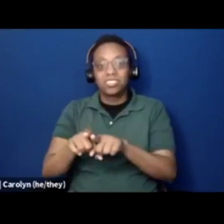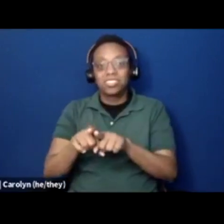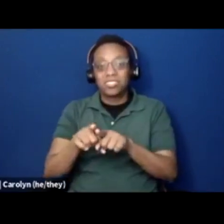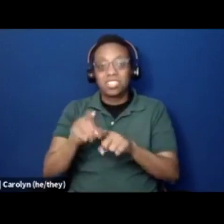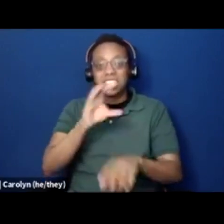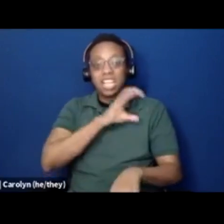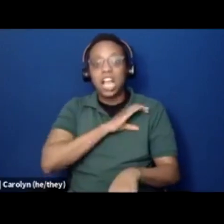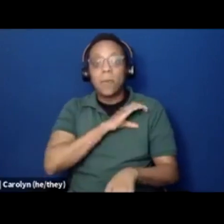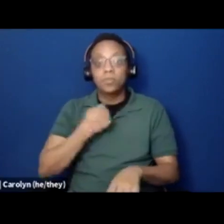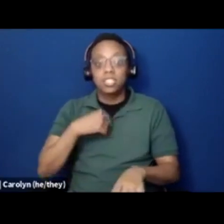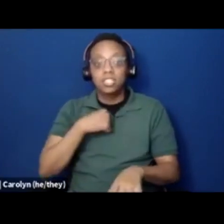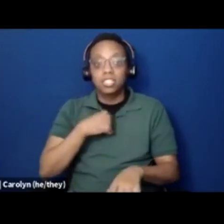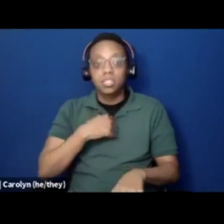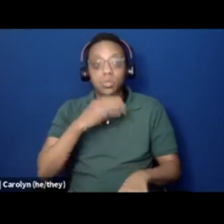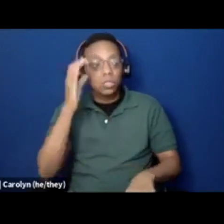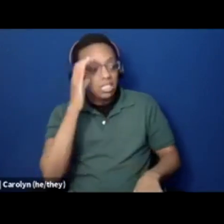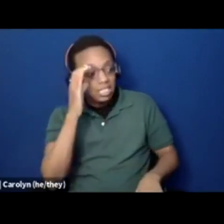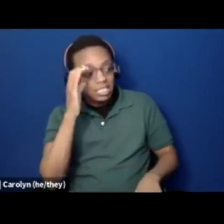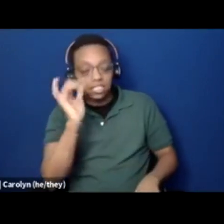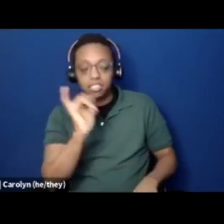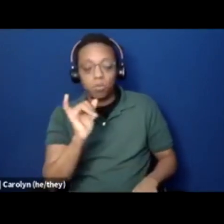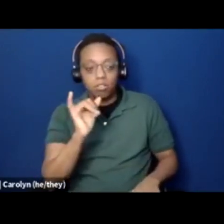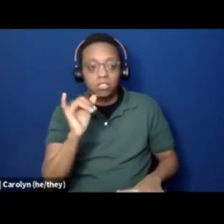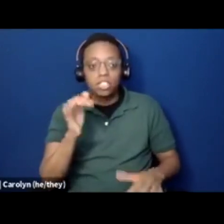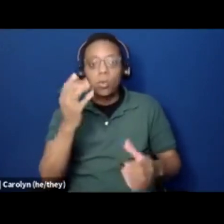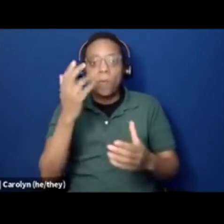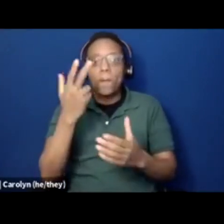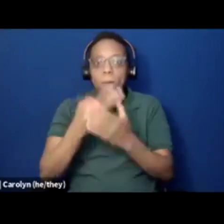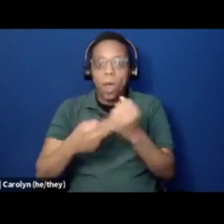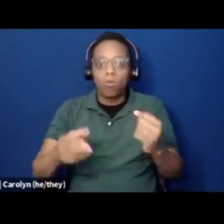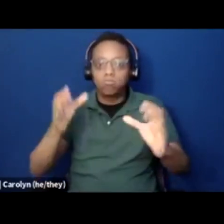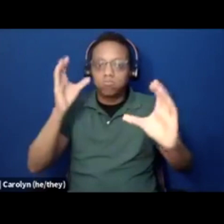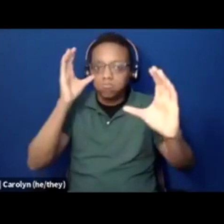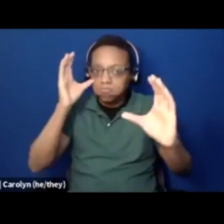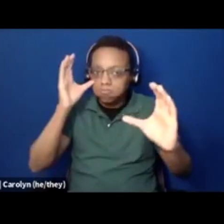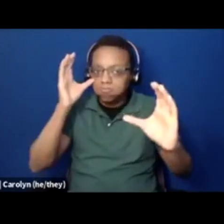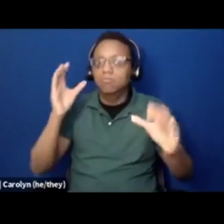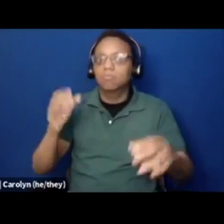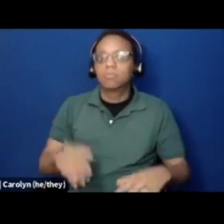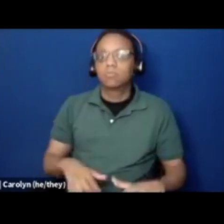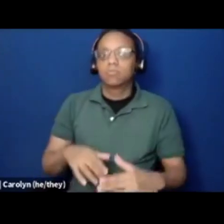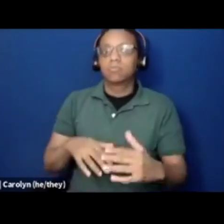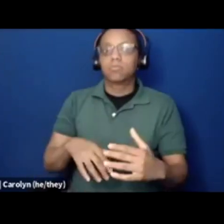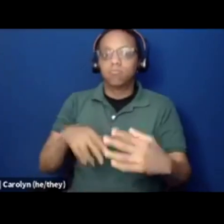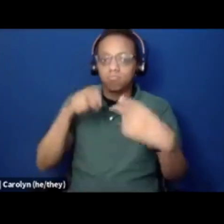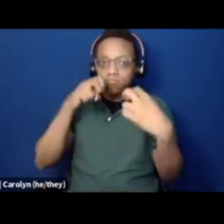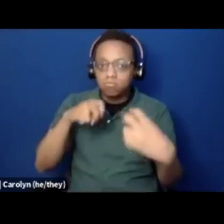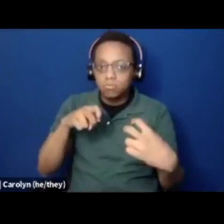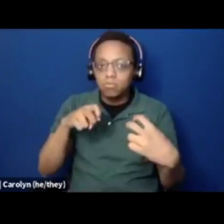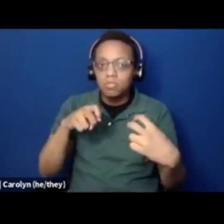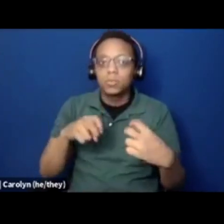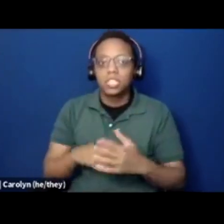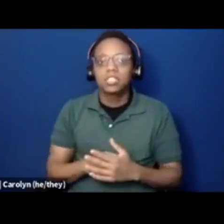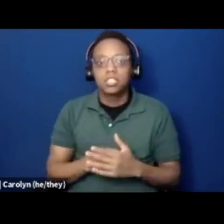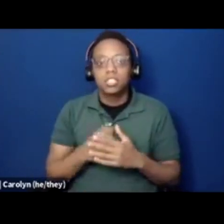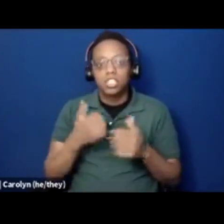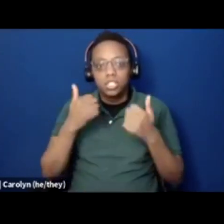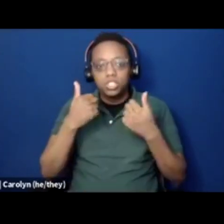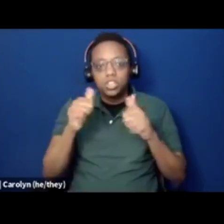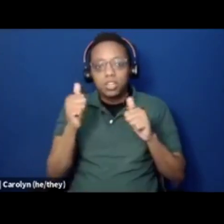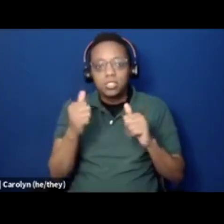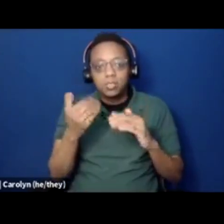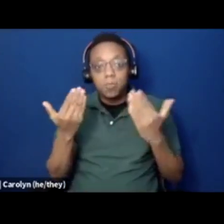we need to tackle both ways of being innovative, but also using some old school